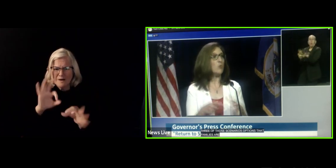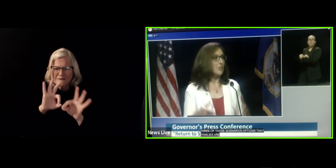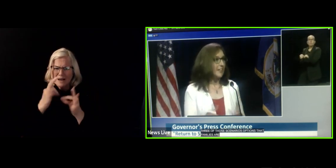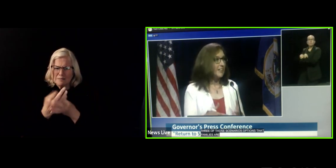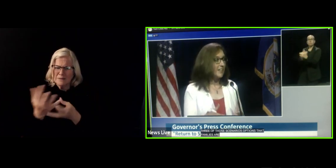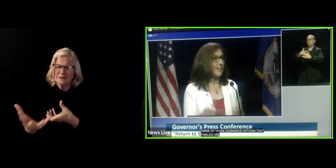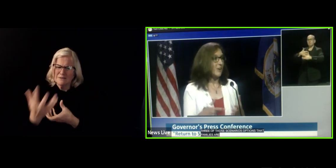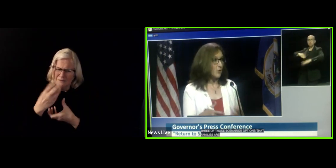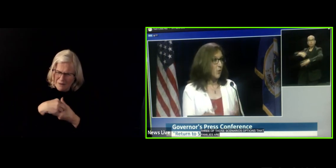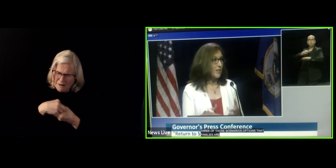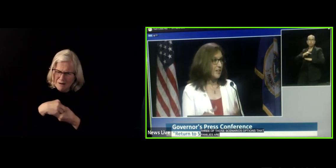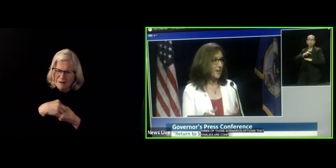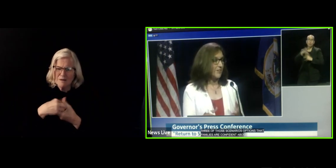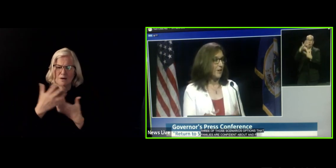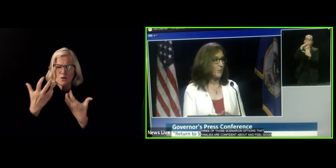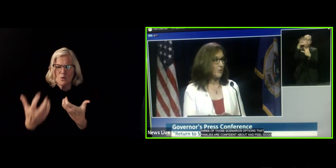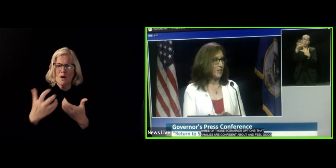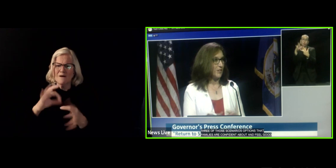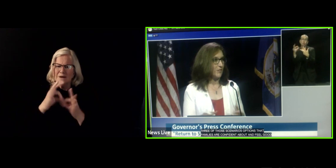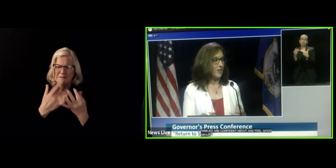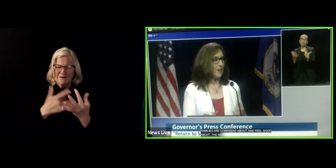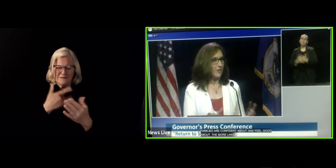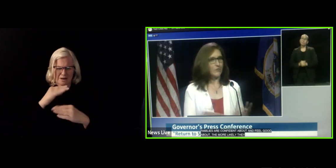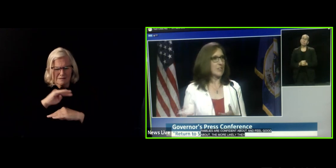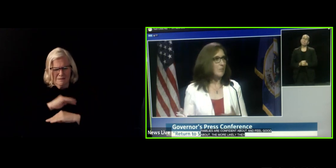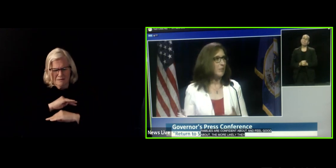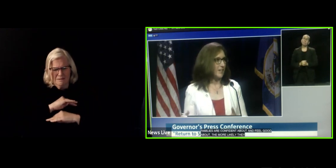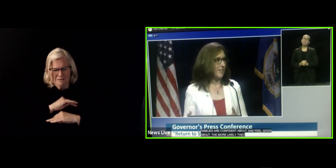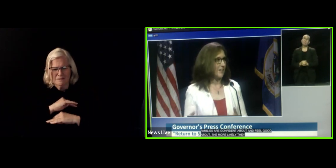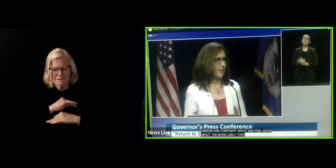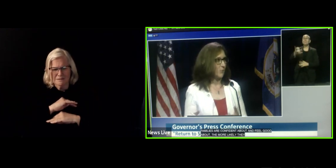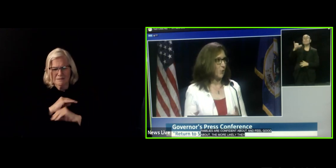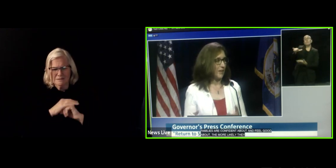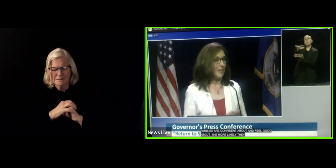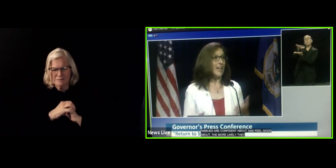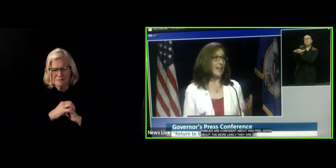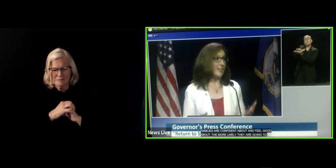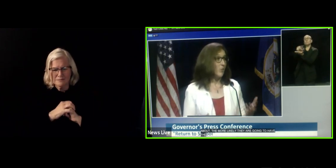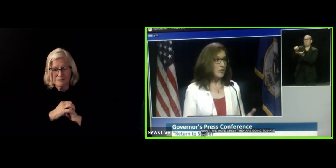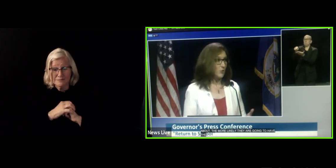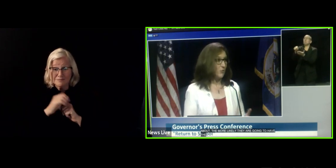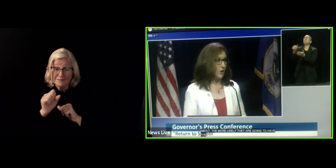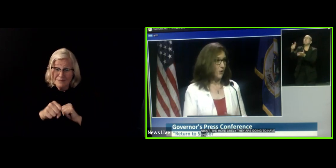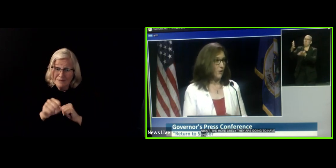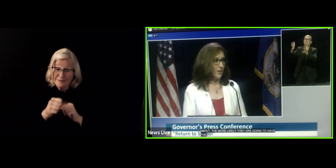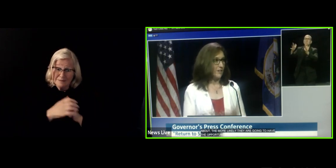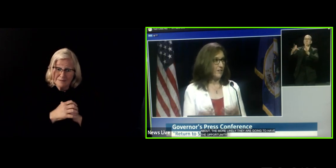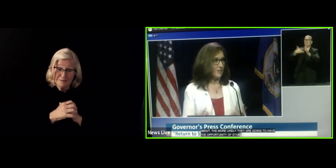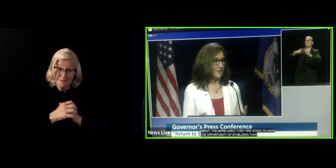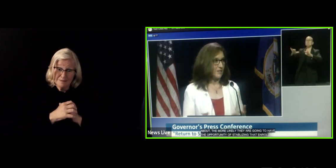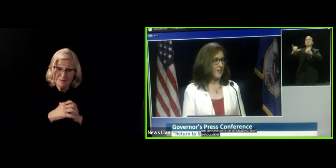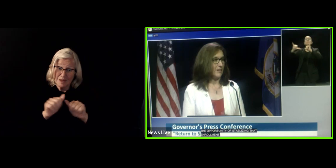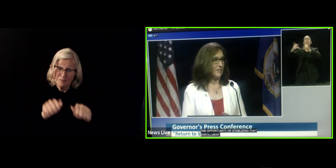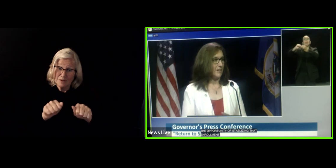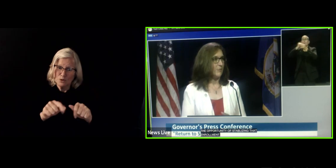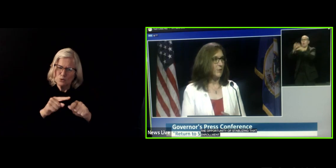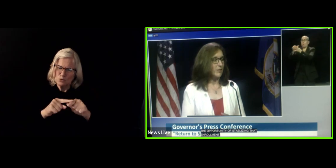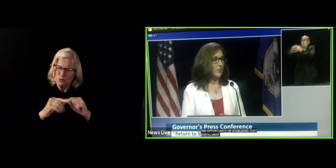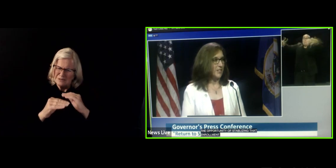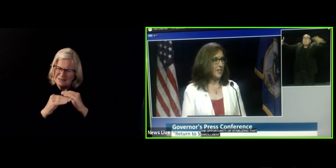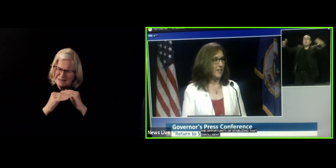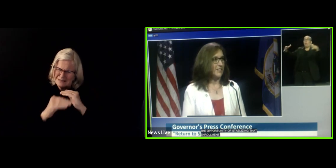more likely they are going to have the opportunity of stabilizing that enrollment. And yet we do know and